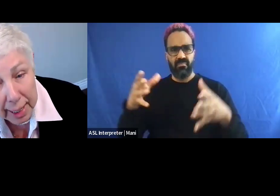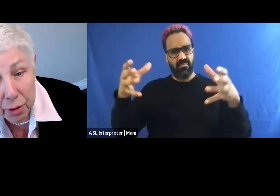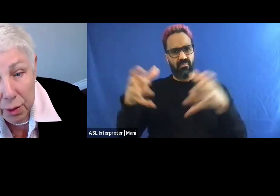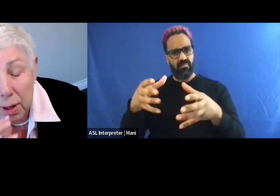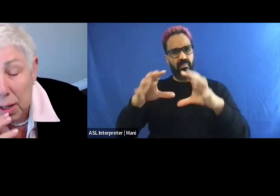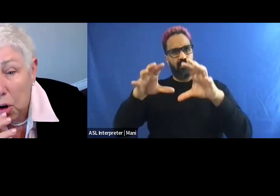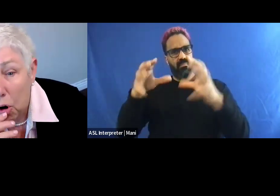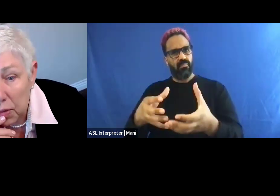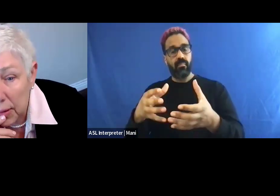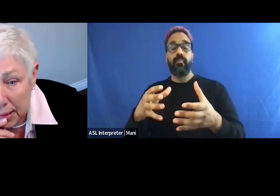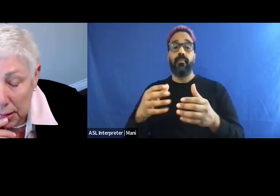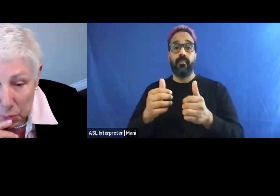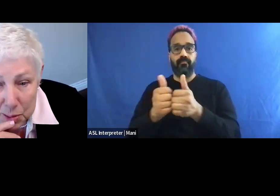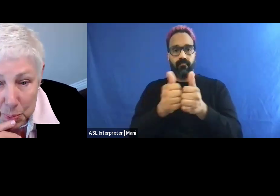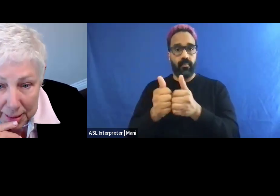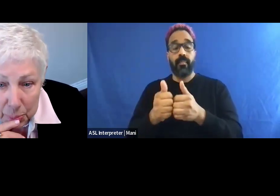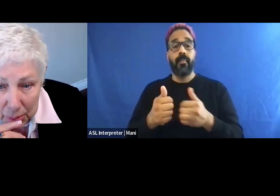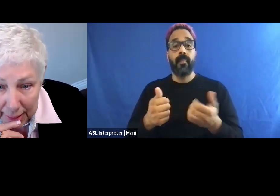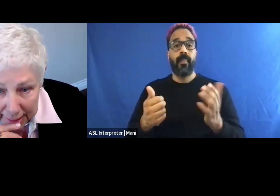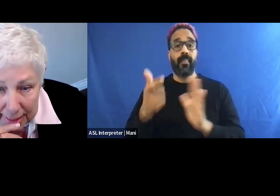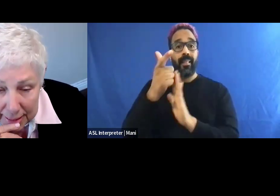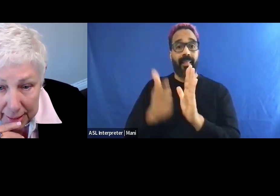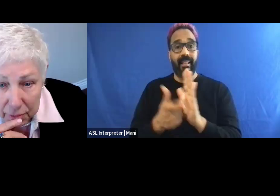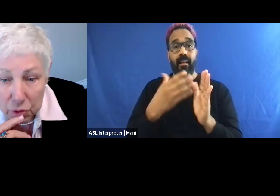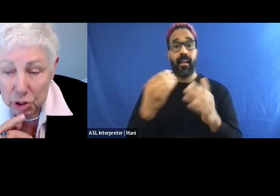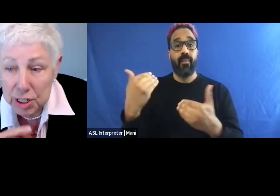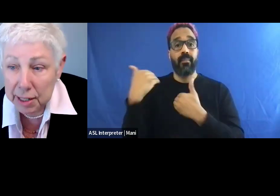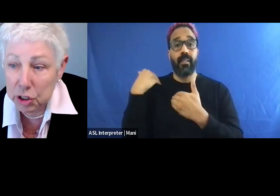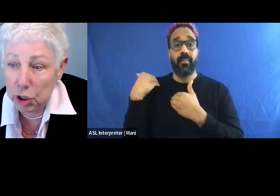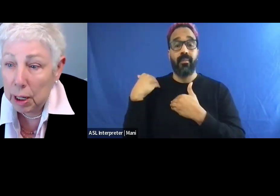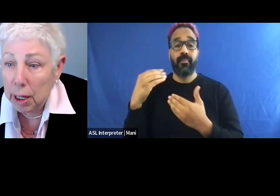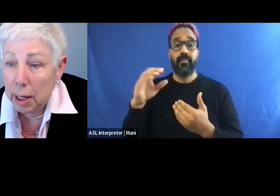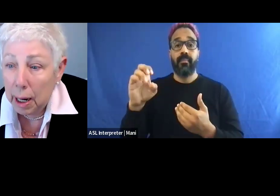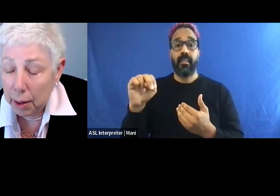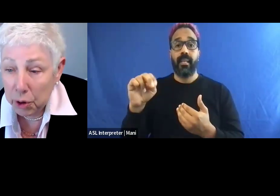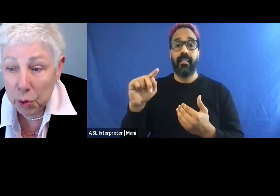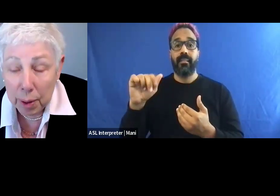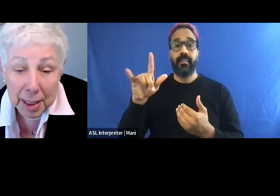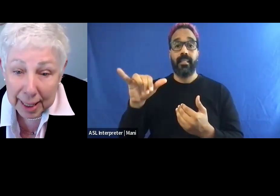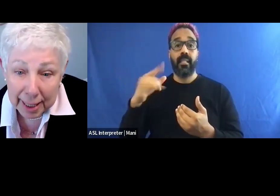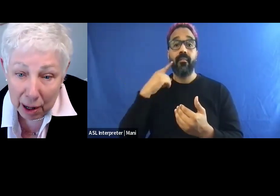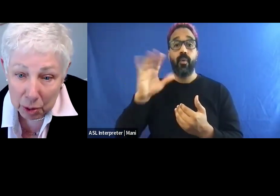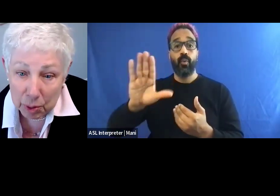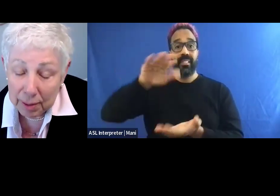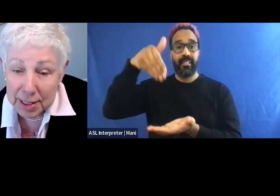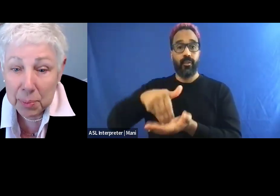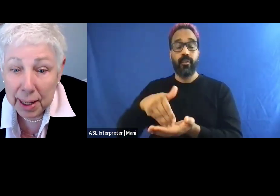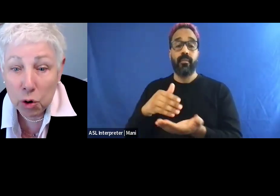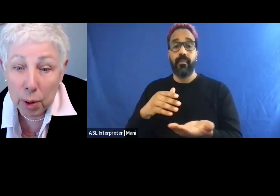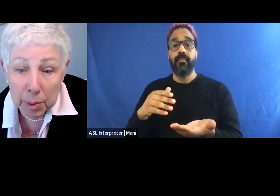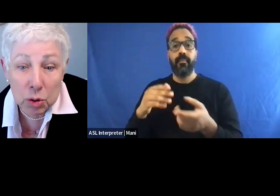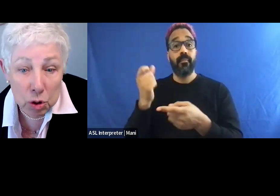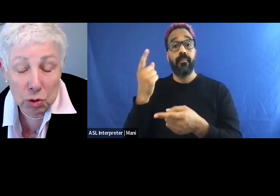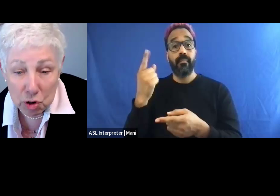of you together are the legally responsible entity for your center. You're criminally accountable. If